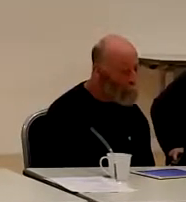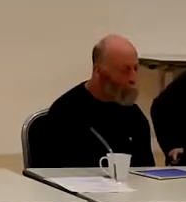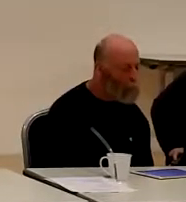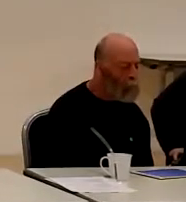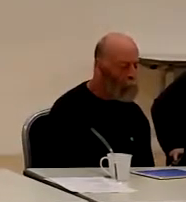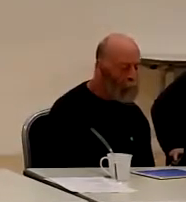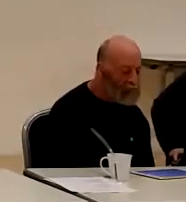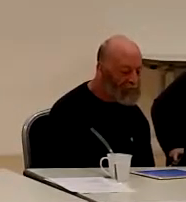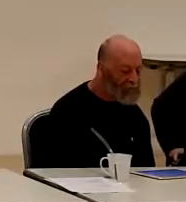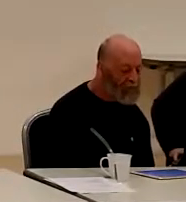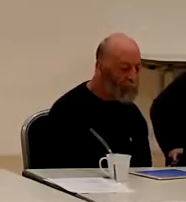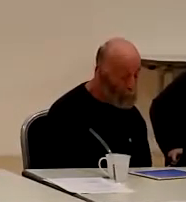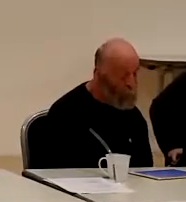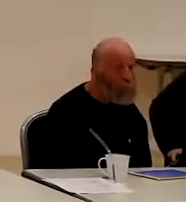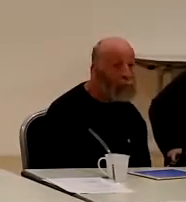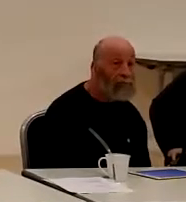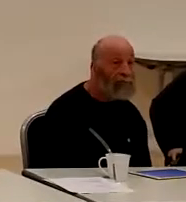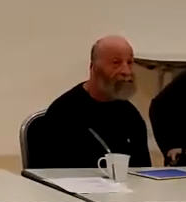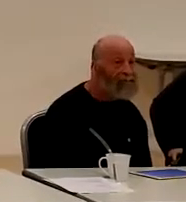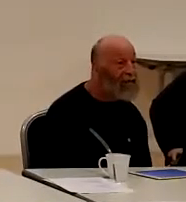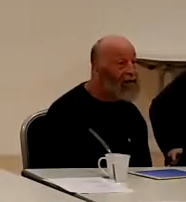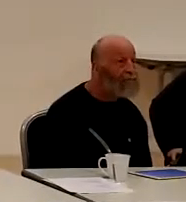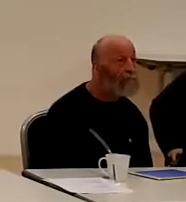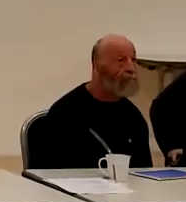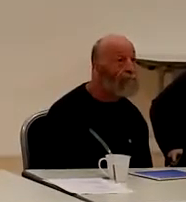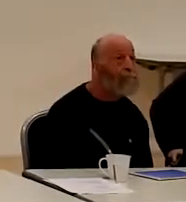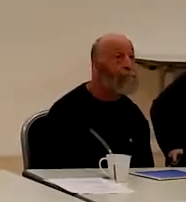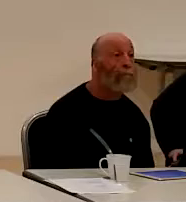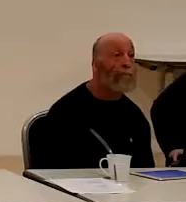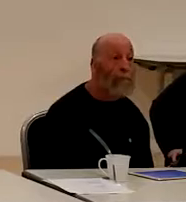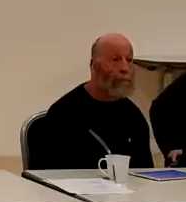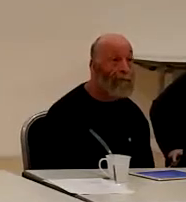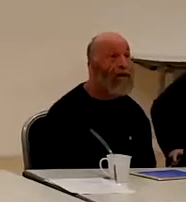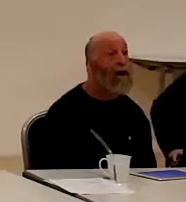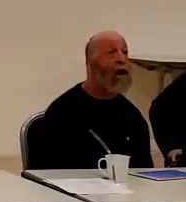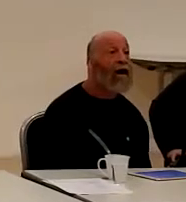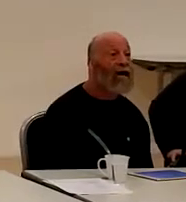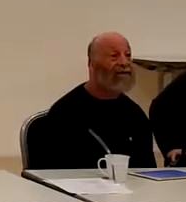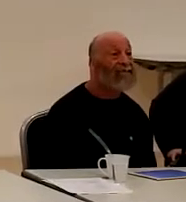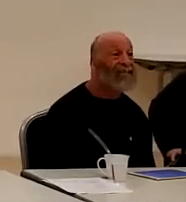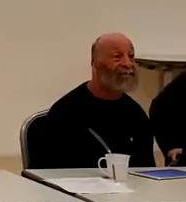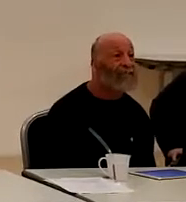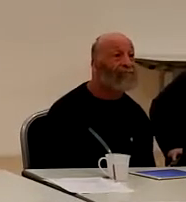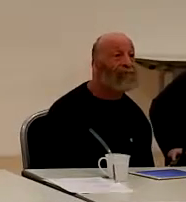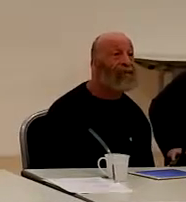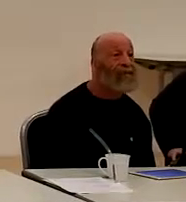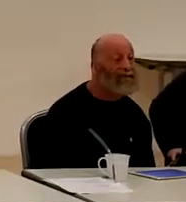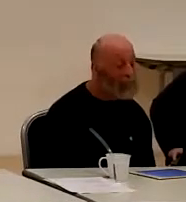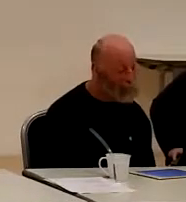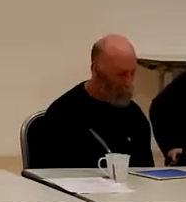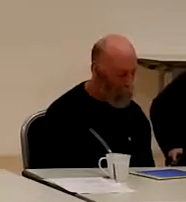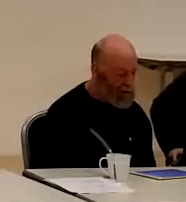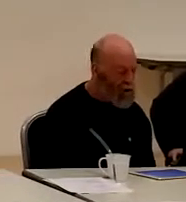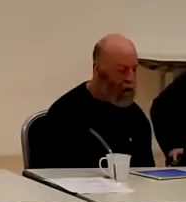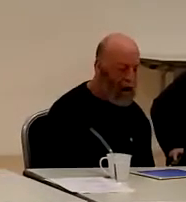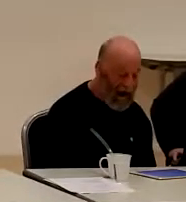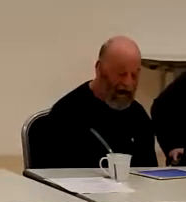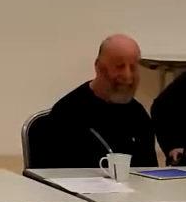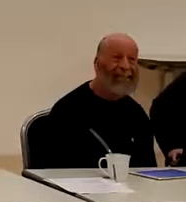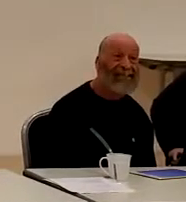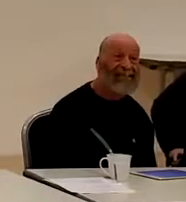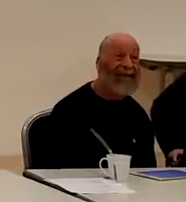self-organized, but the modern disabled people movement has a different